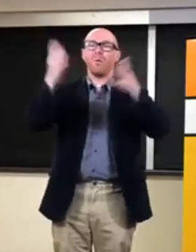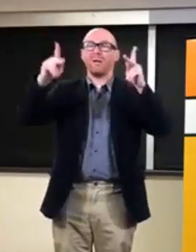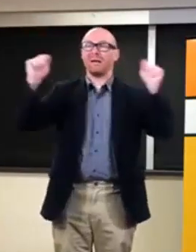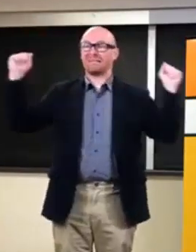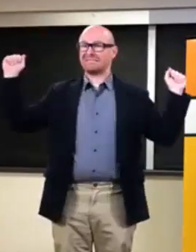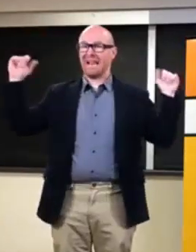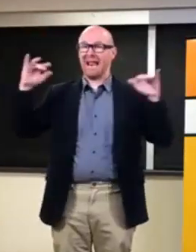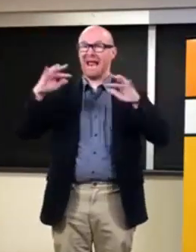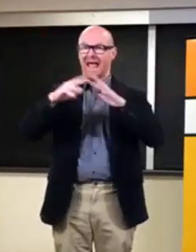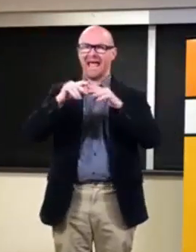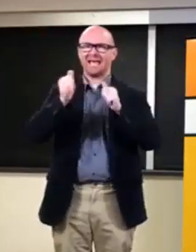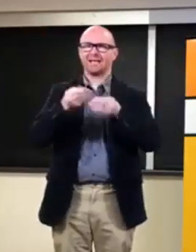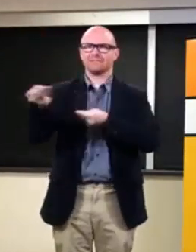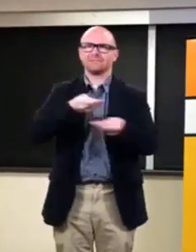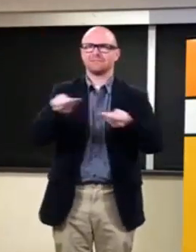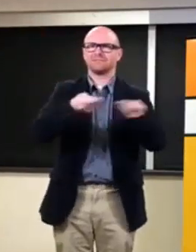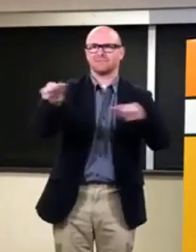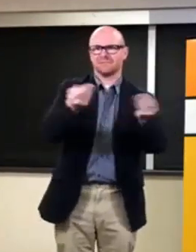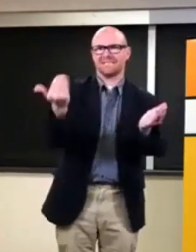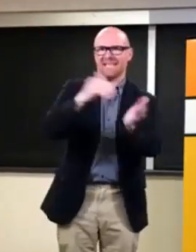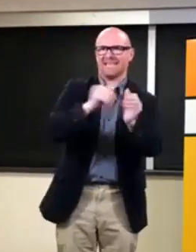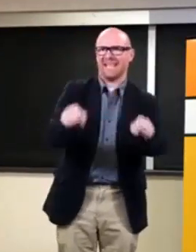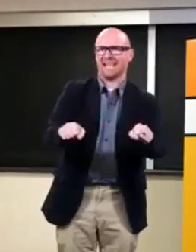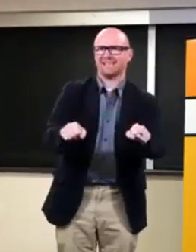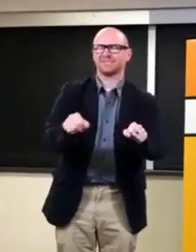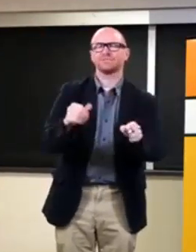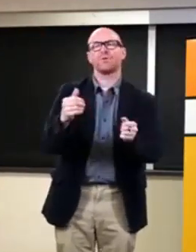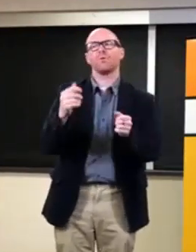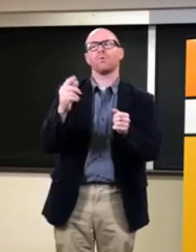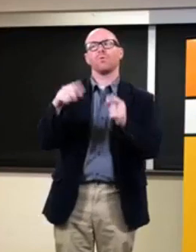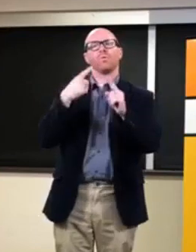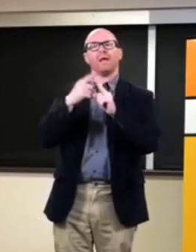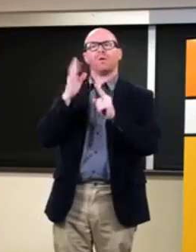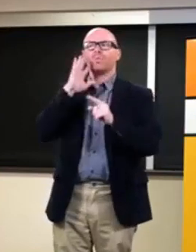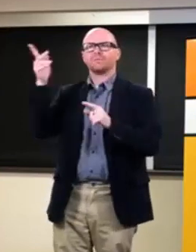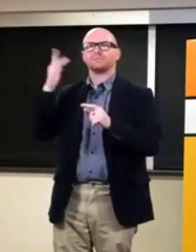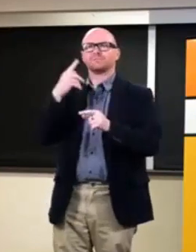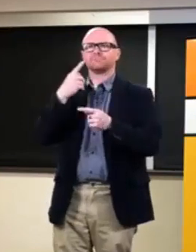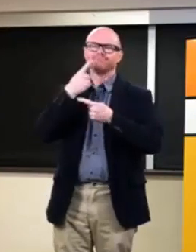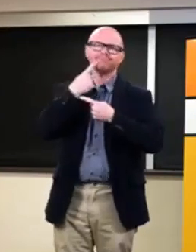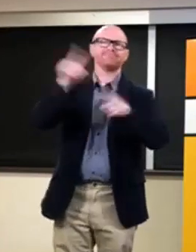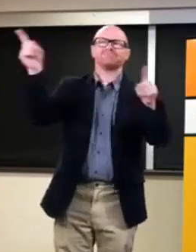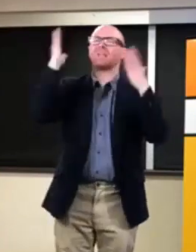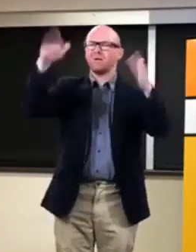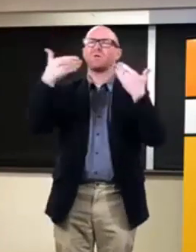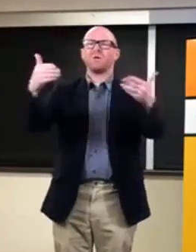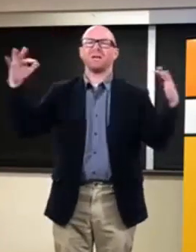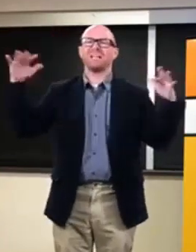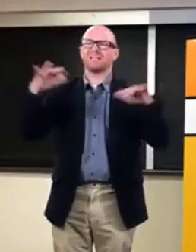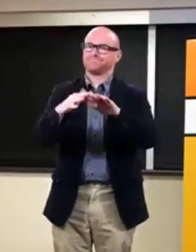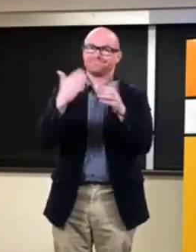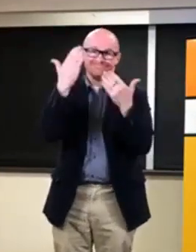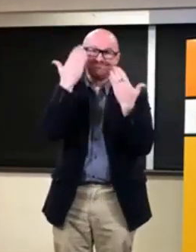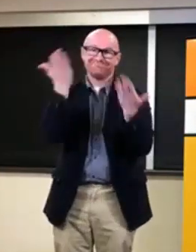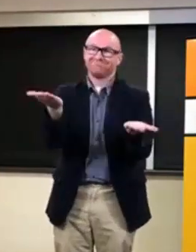seeing a resurgence in cases. So that timing of when to lift restrictions is essential.